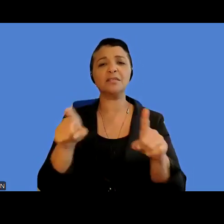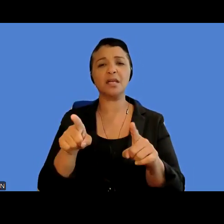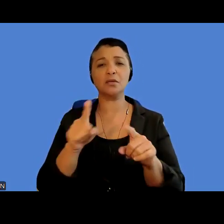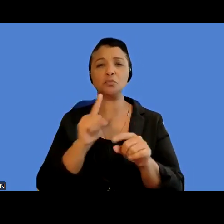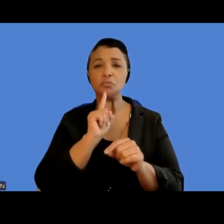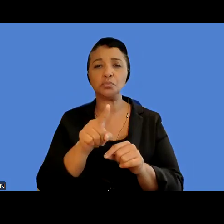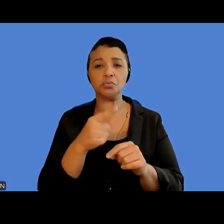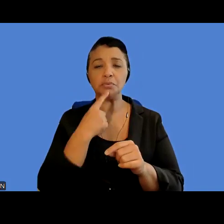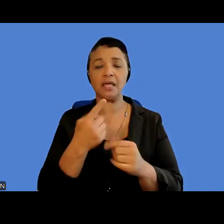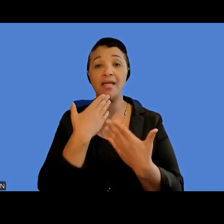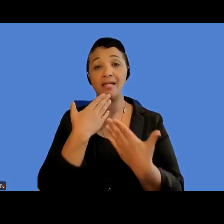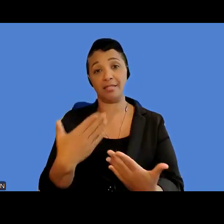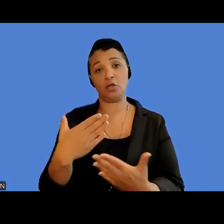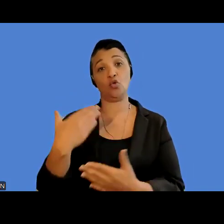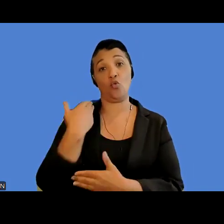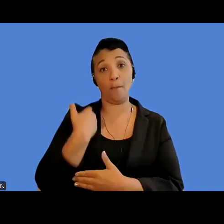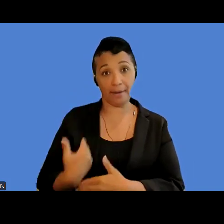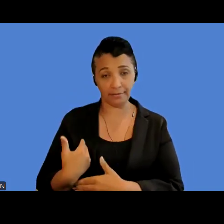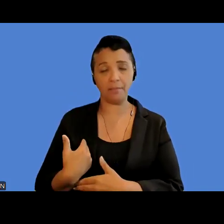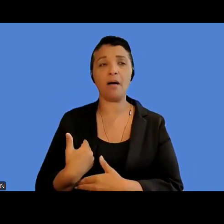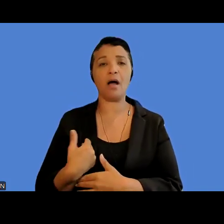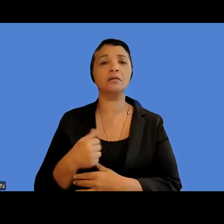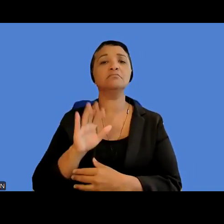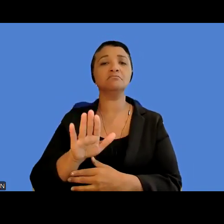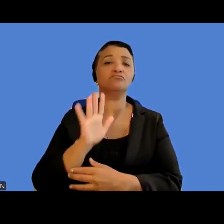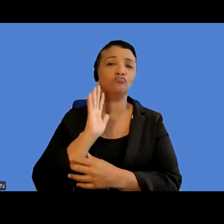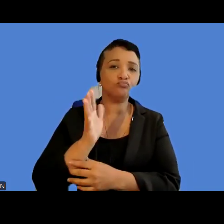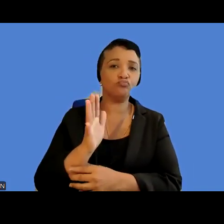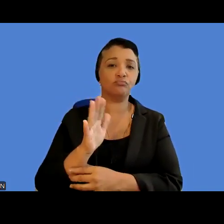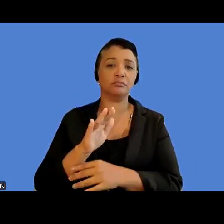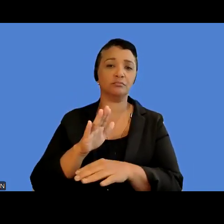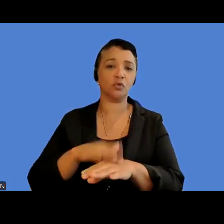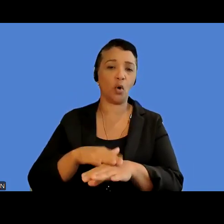thanks to Pratima for her remarks.